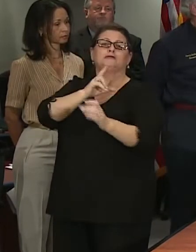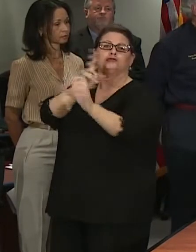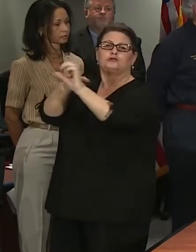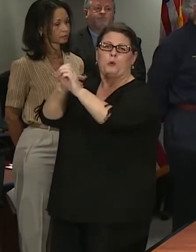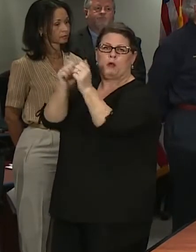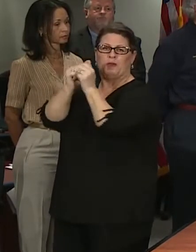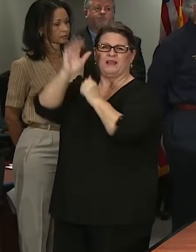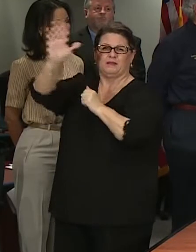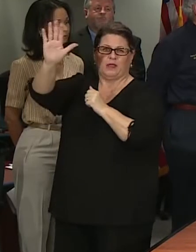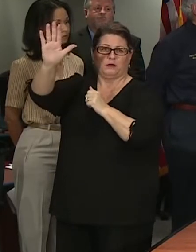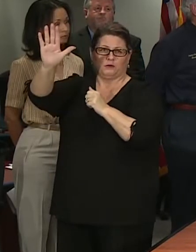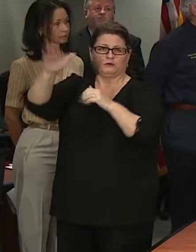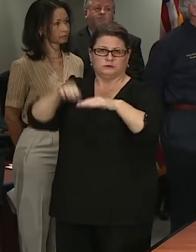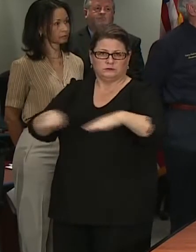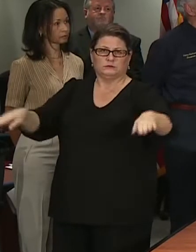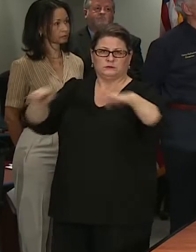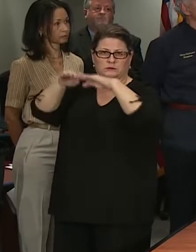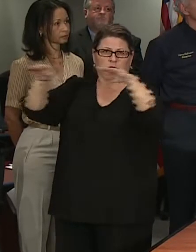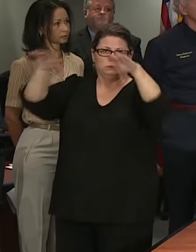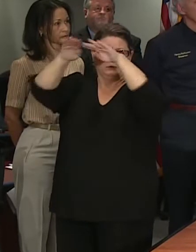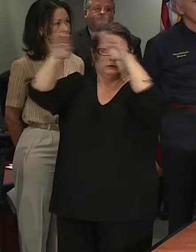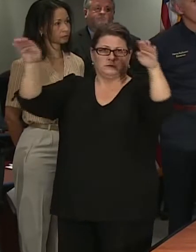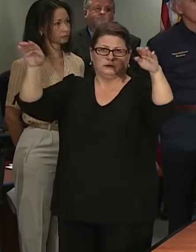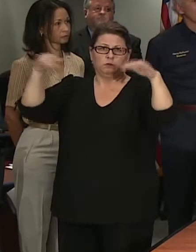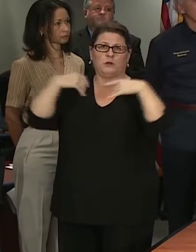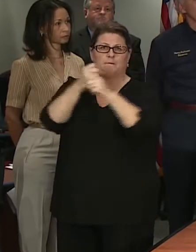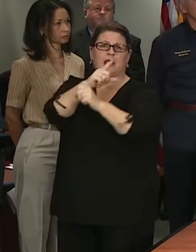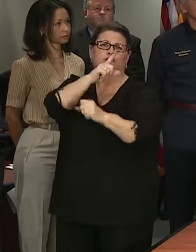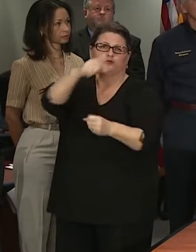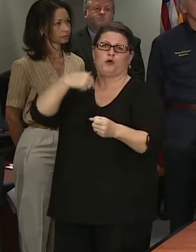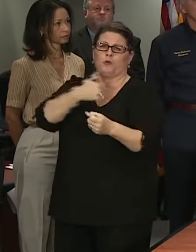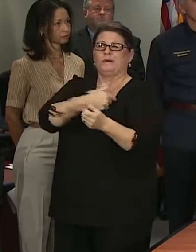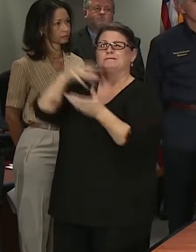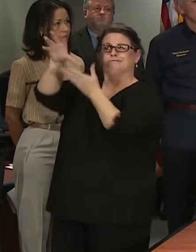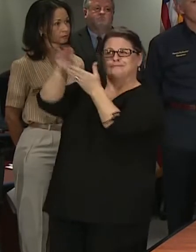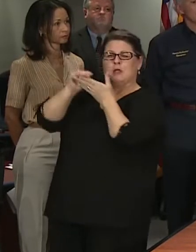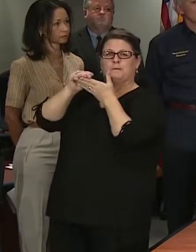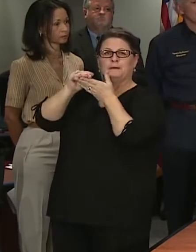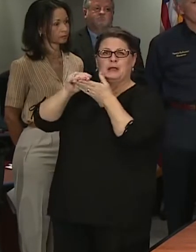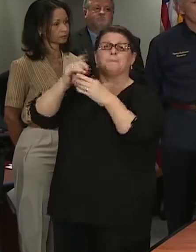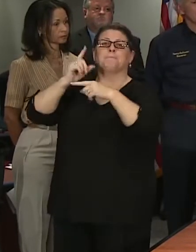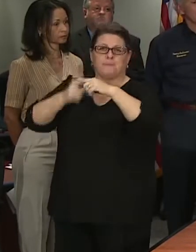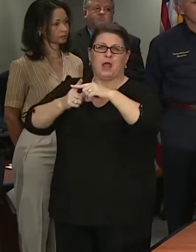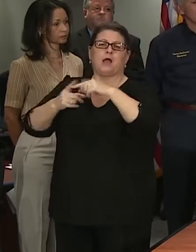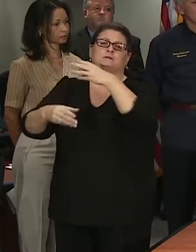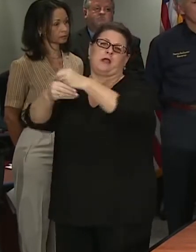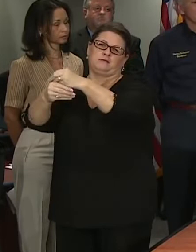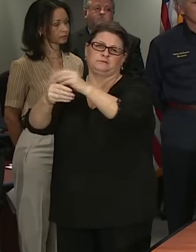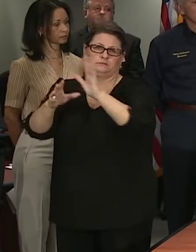hospital footprint outside of the existing hospital facilities.